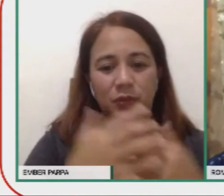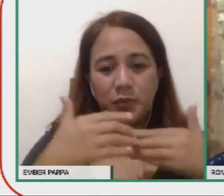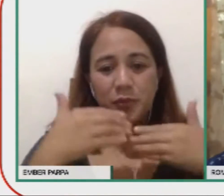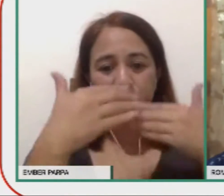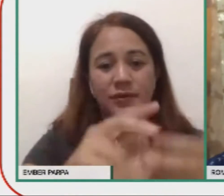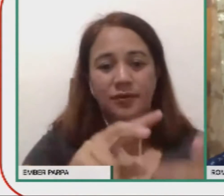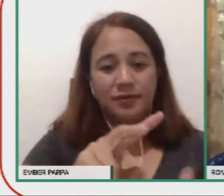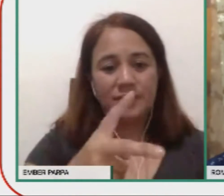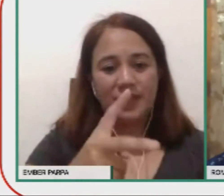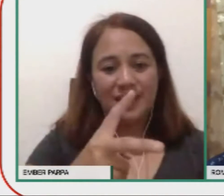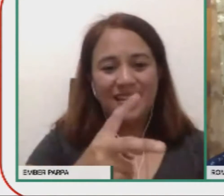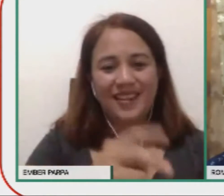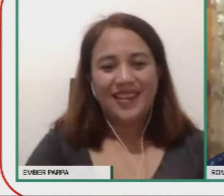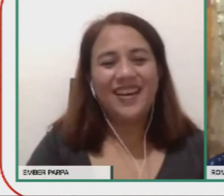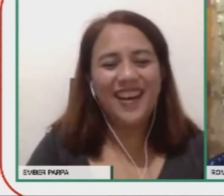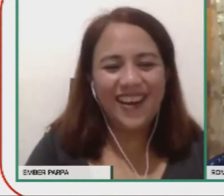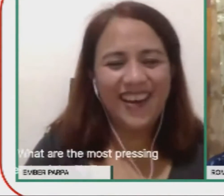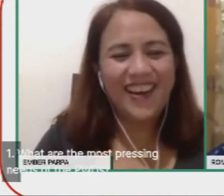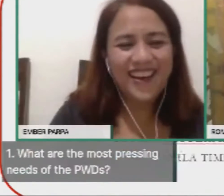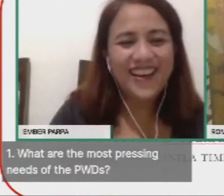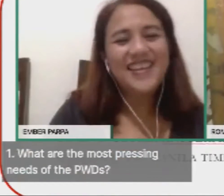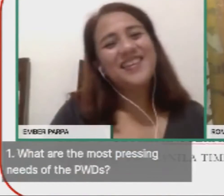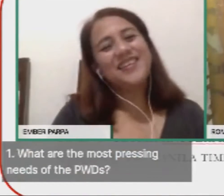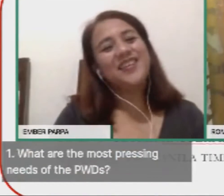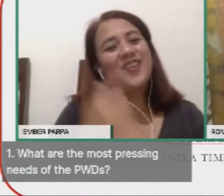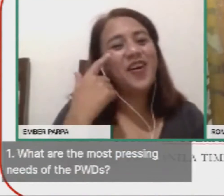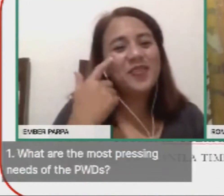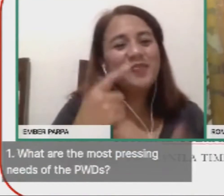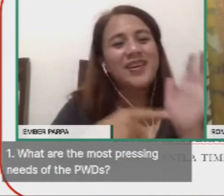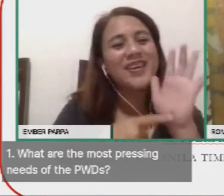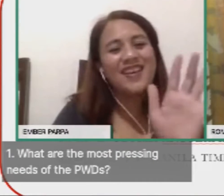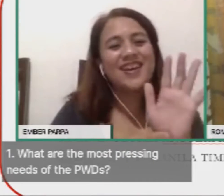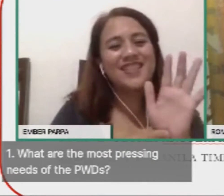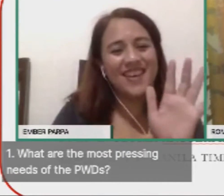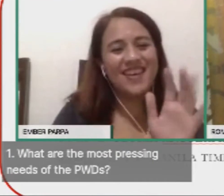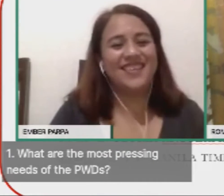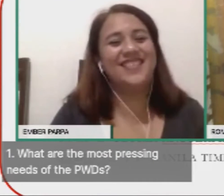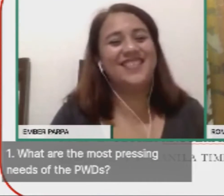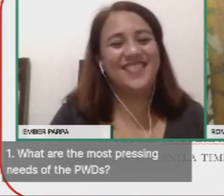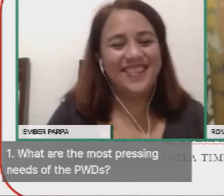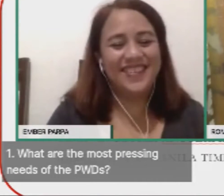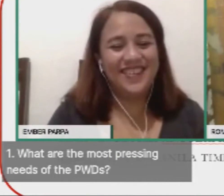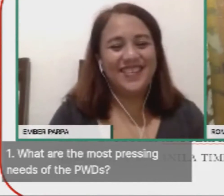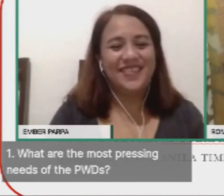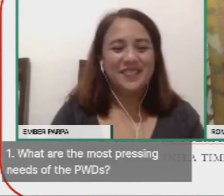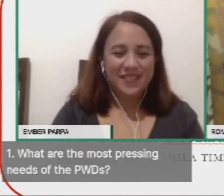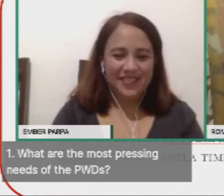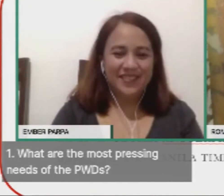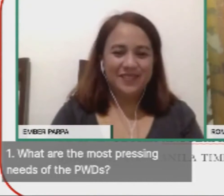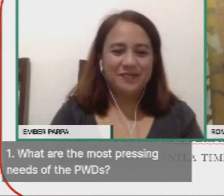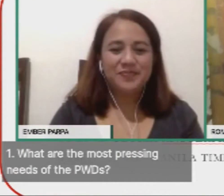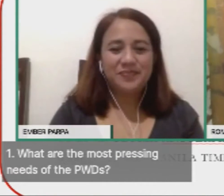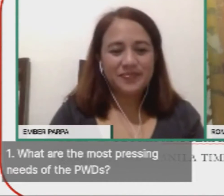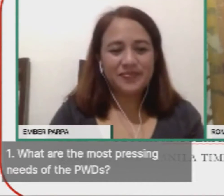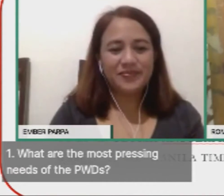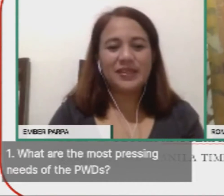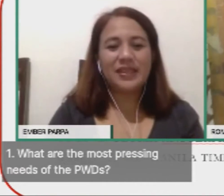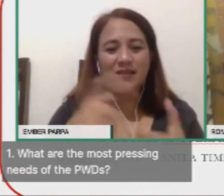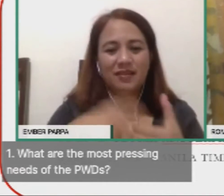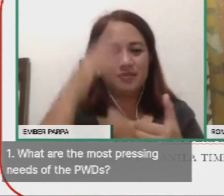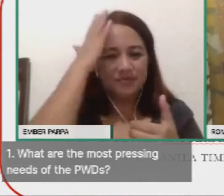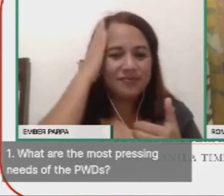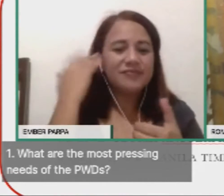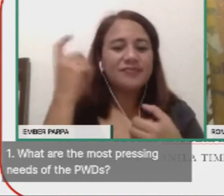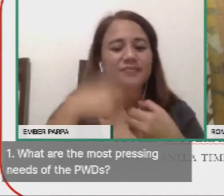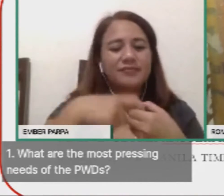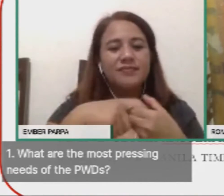second. Ikaw na ang guest ko ngayon, Ember. Glo, mapakita ka na. Glo, log on ka ulit, Glo. Log